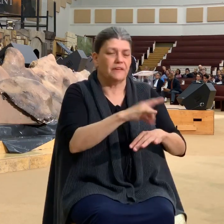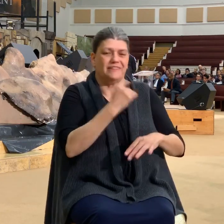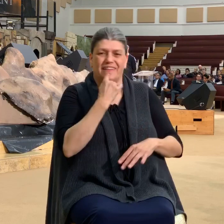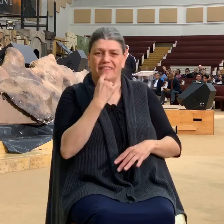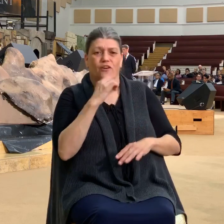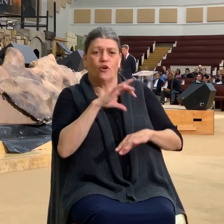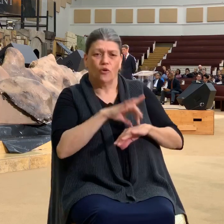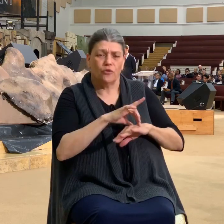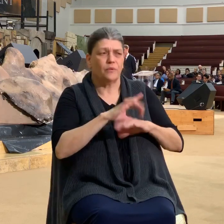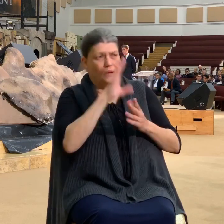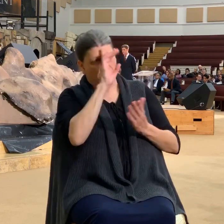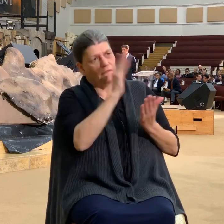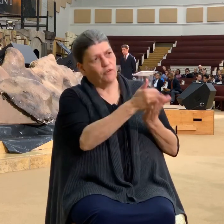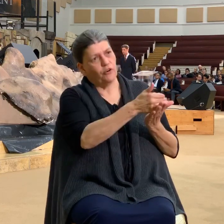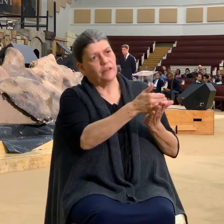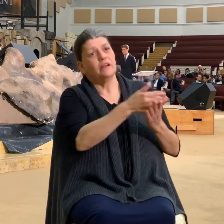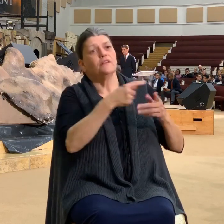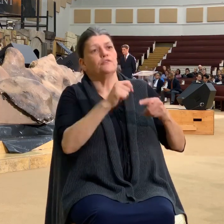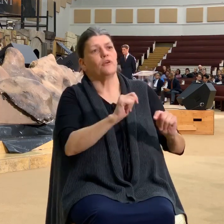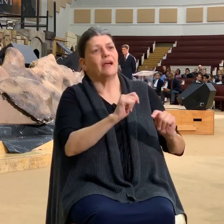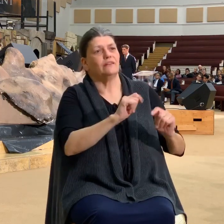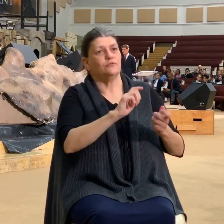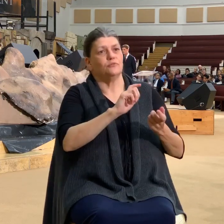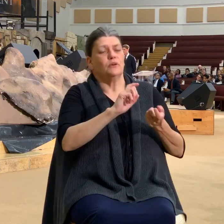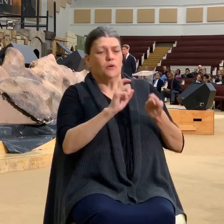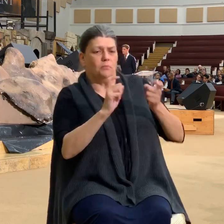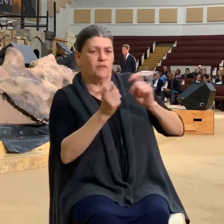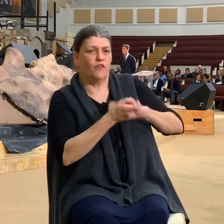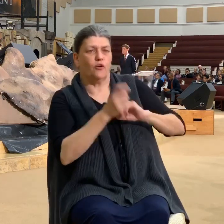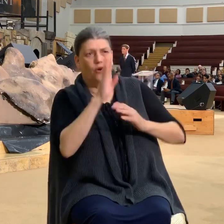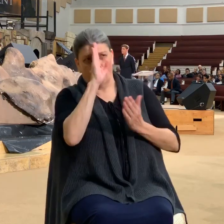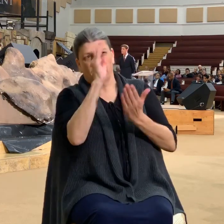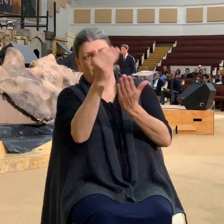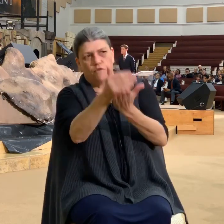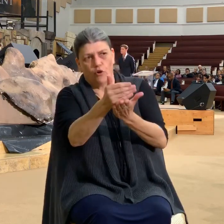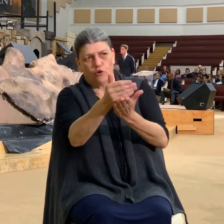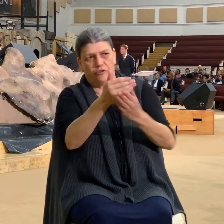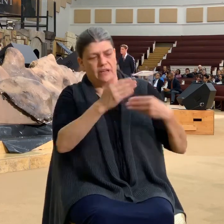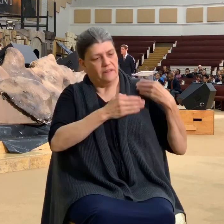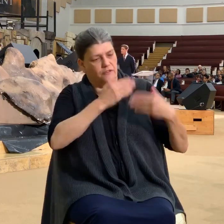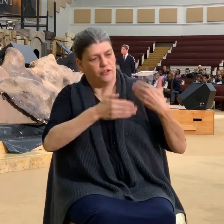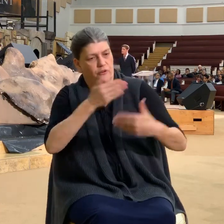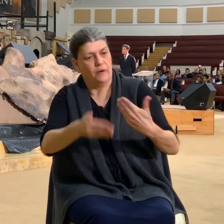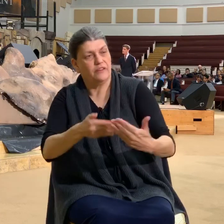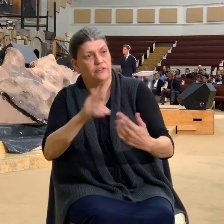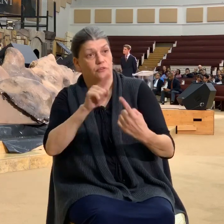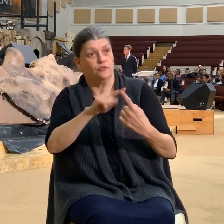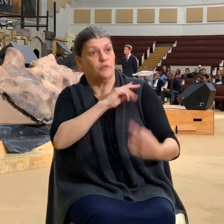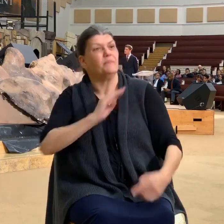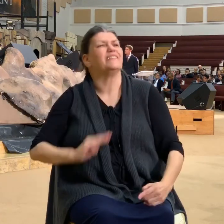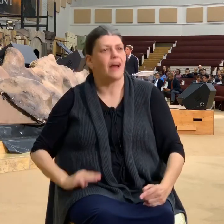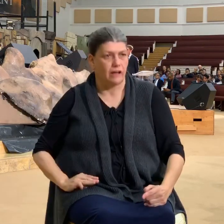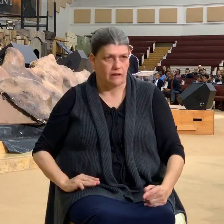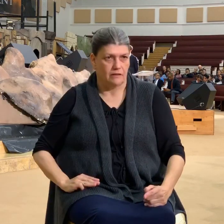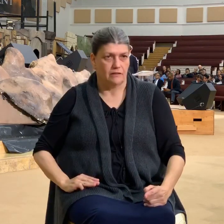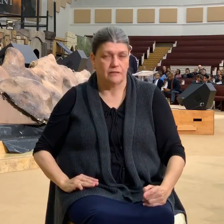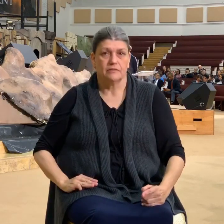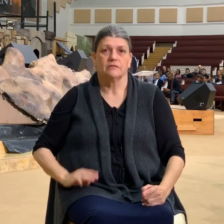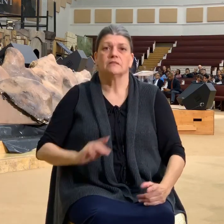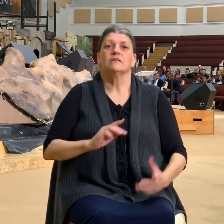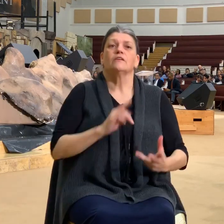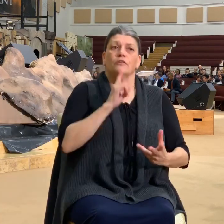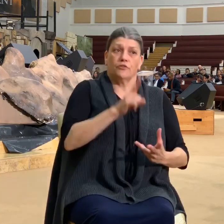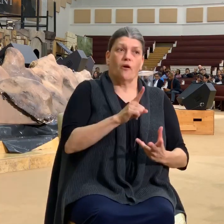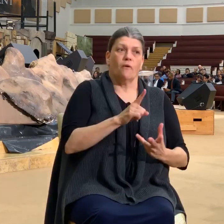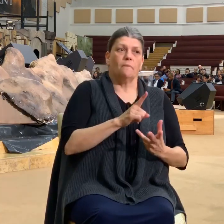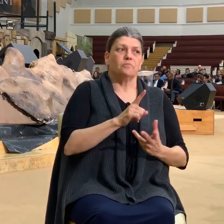were trying to pervert the seed of Messiah. This was a very weird, mystical, demonic thing of sexual